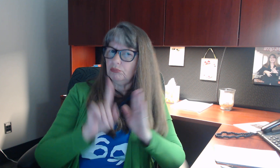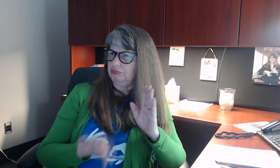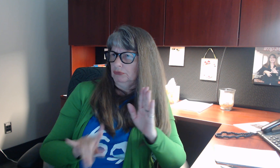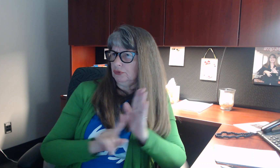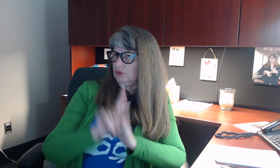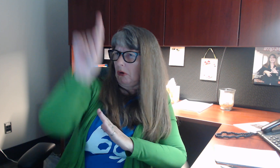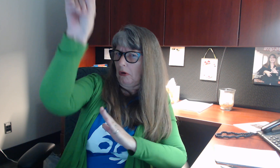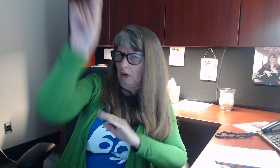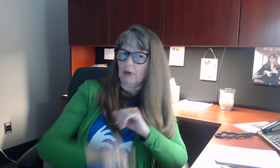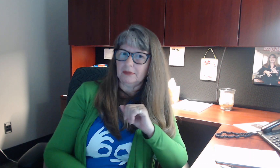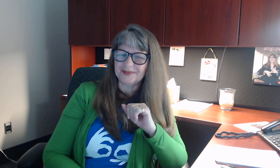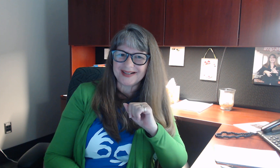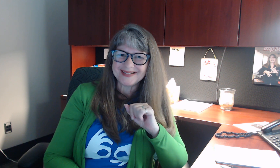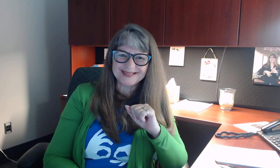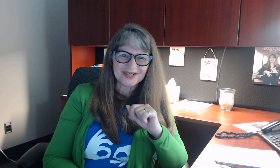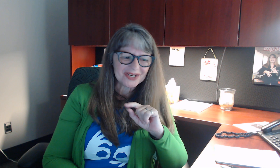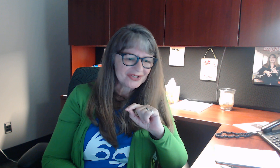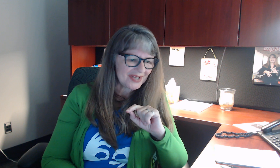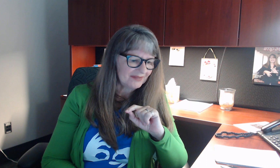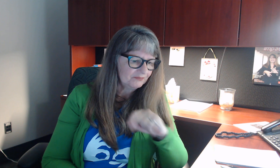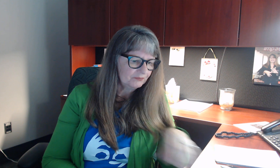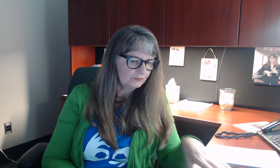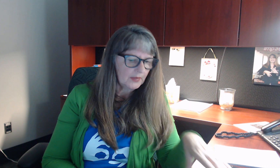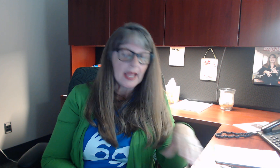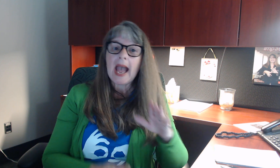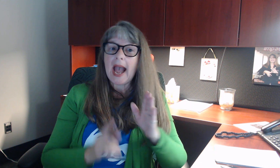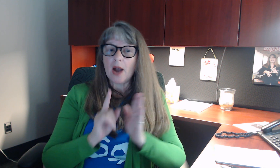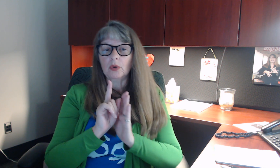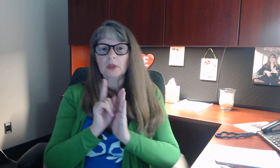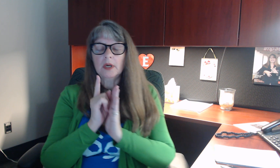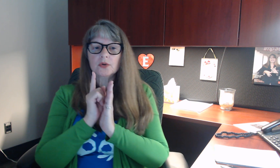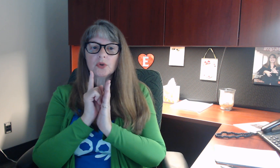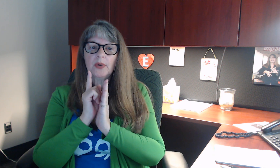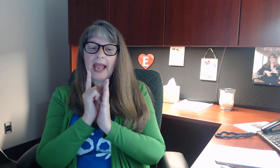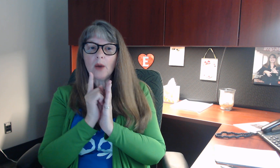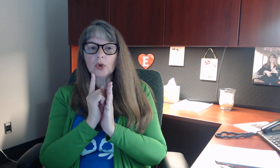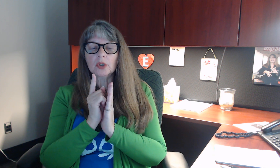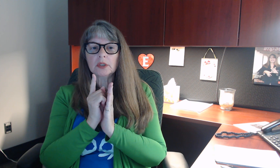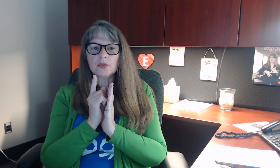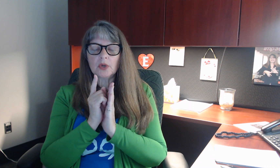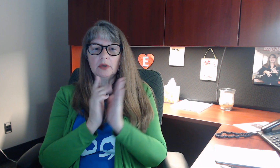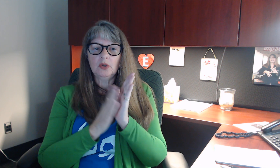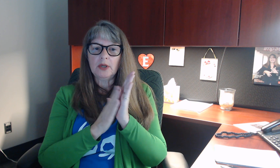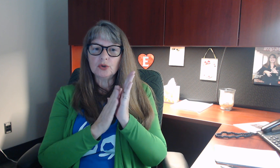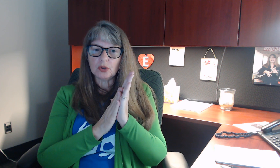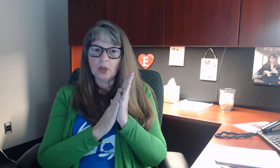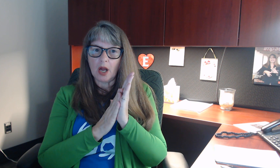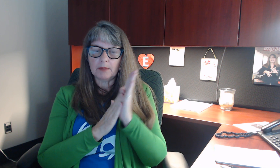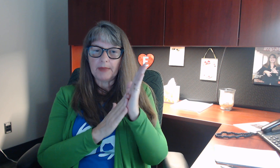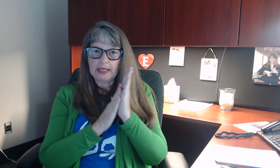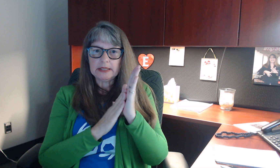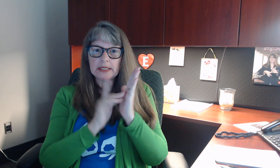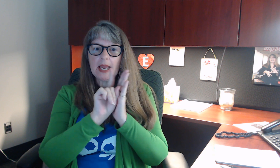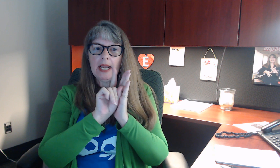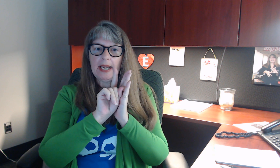you're tall, right? You could do that. Hour. So an hour goes, here's your clock base, and an